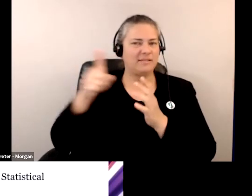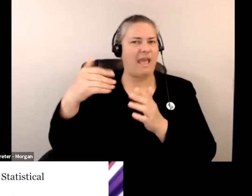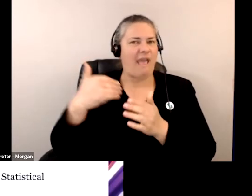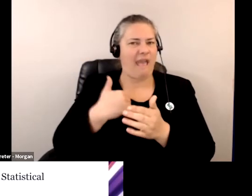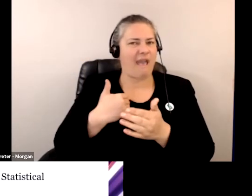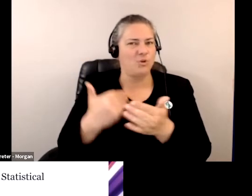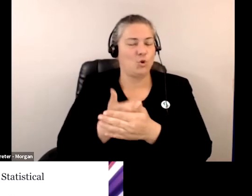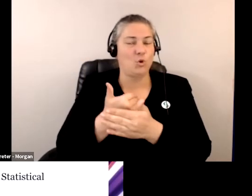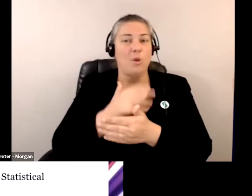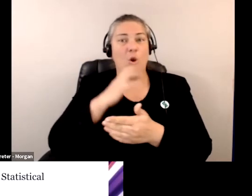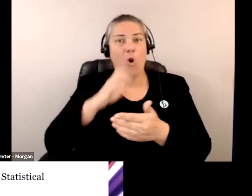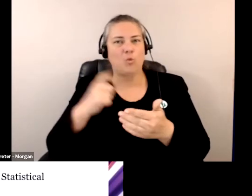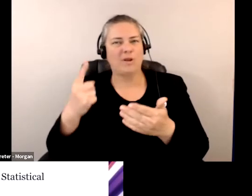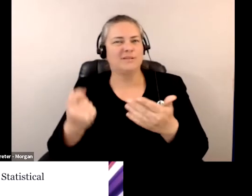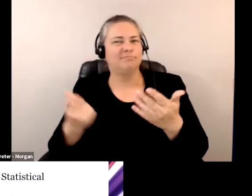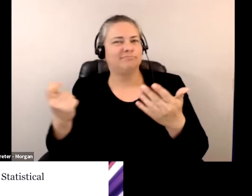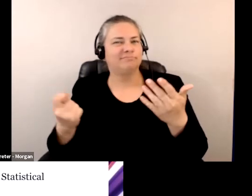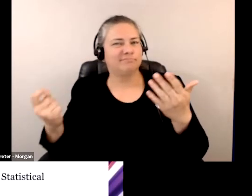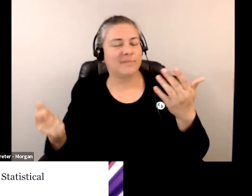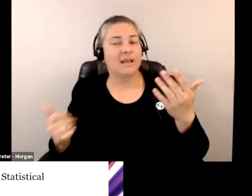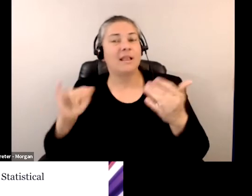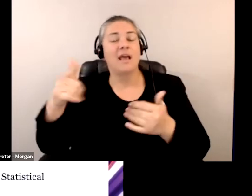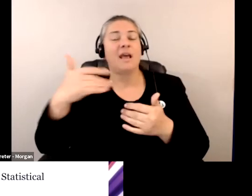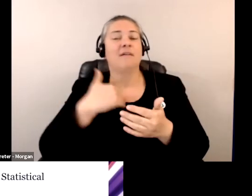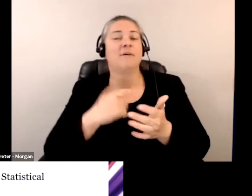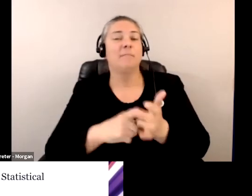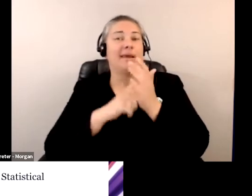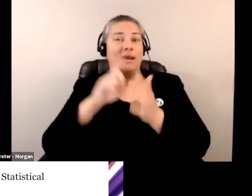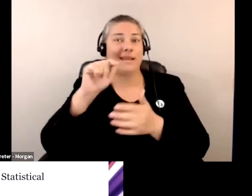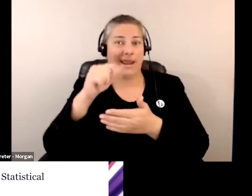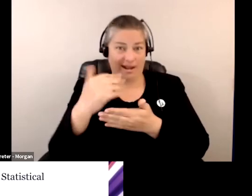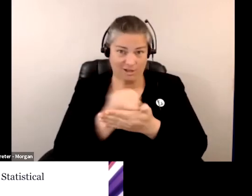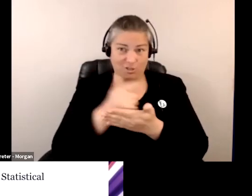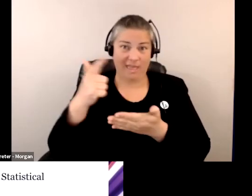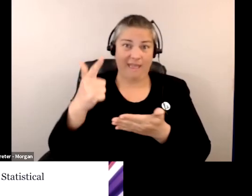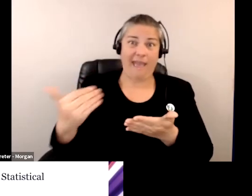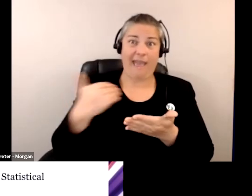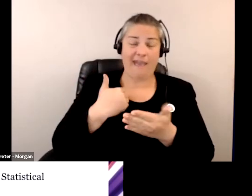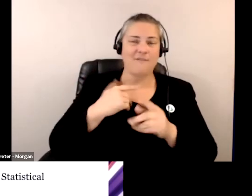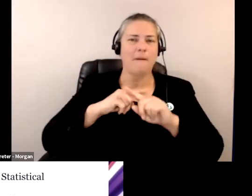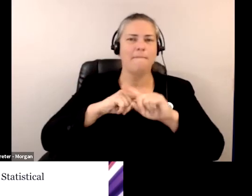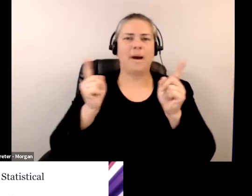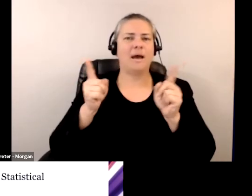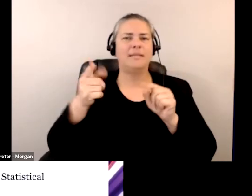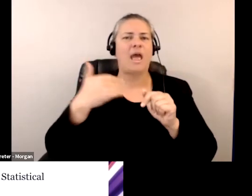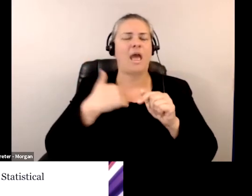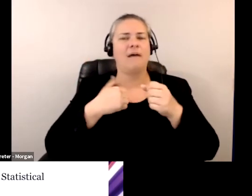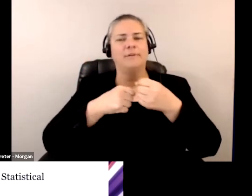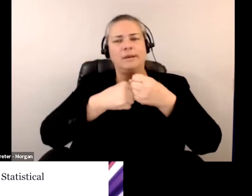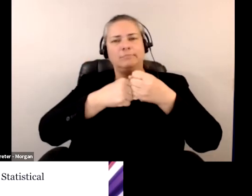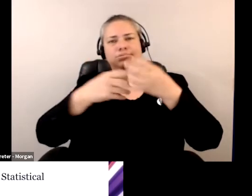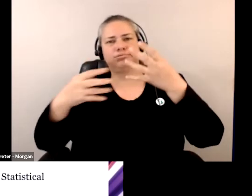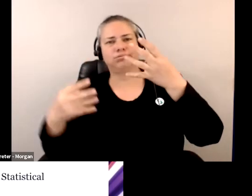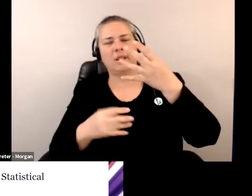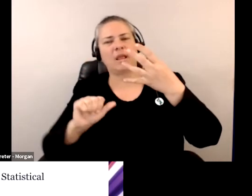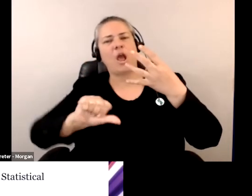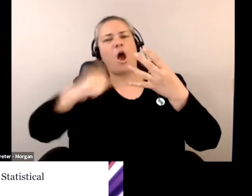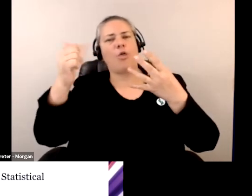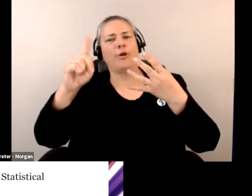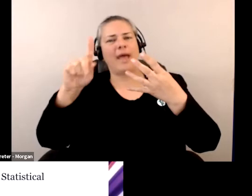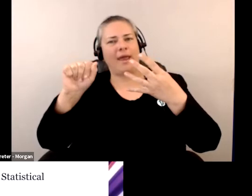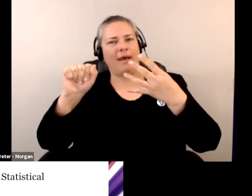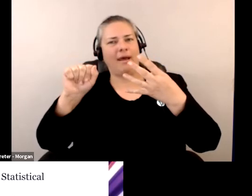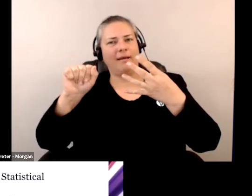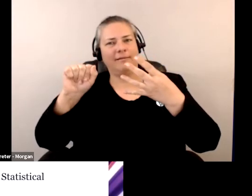that sometimes there's a mandated data collection, but there's been a mushrooming of other data around it. And so